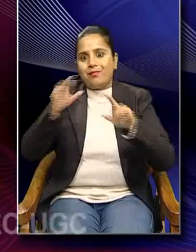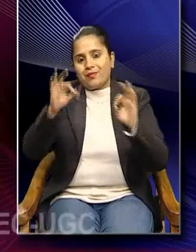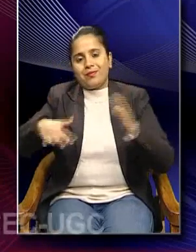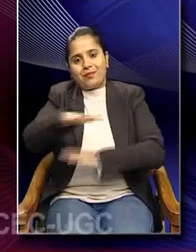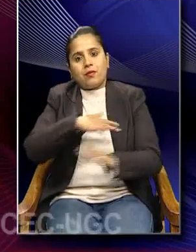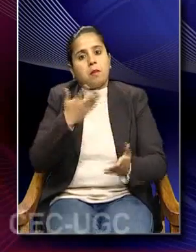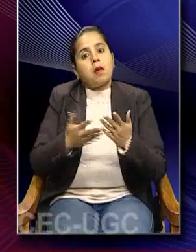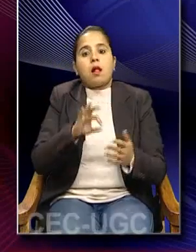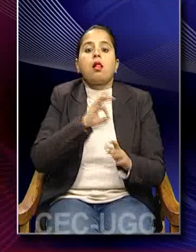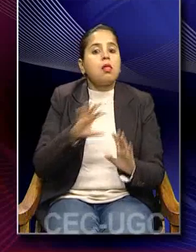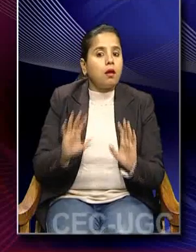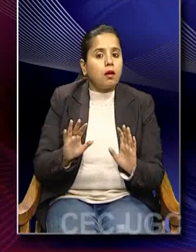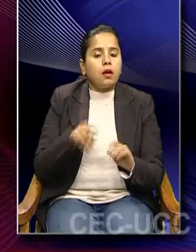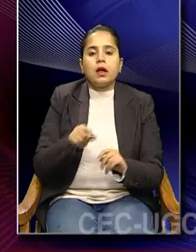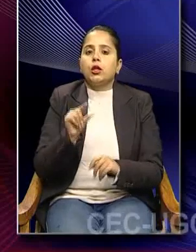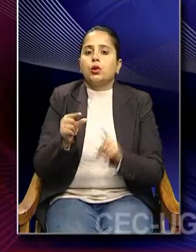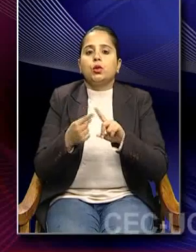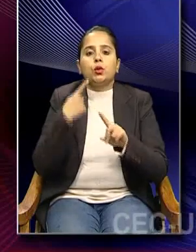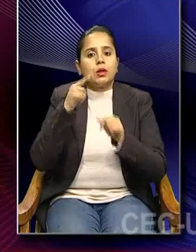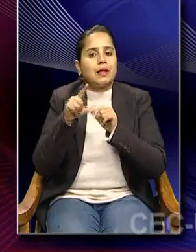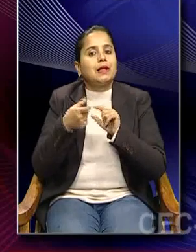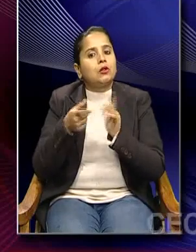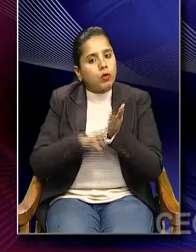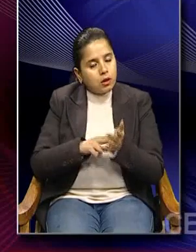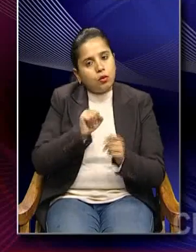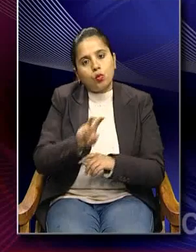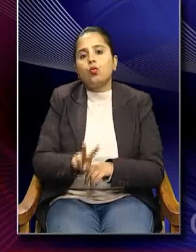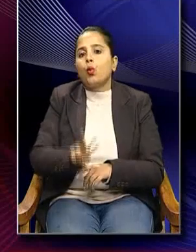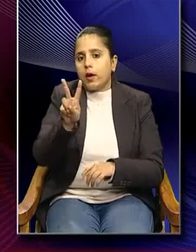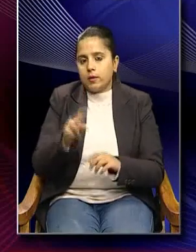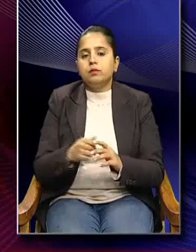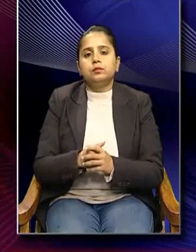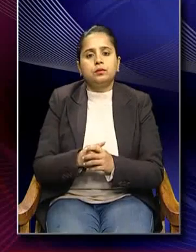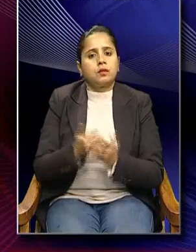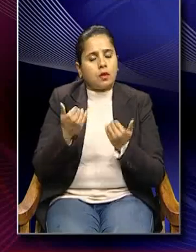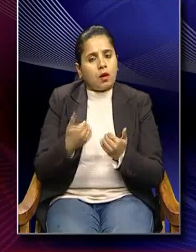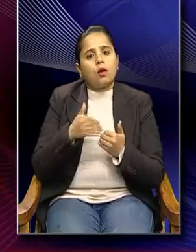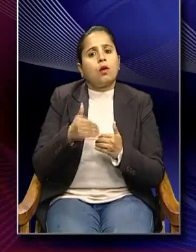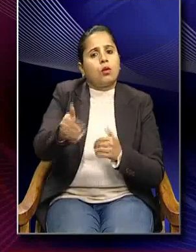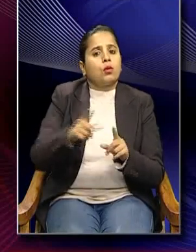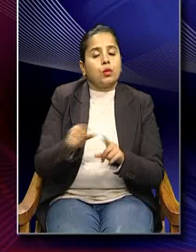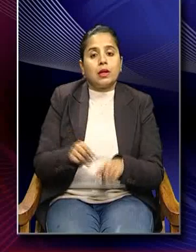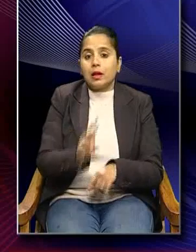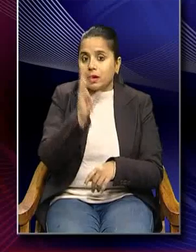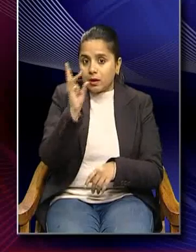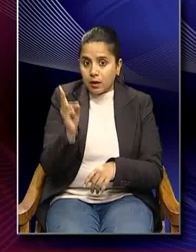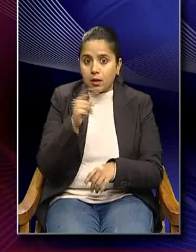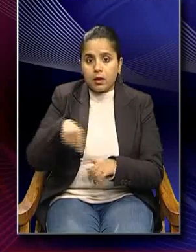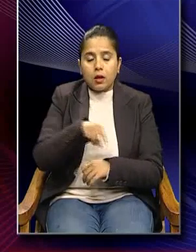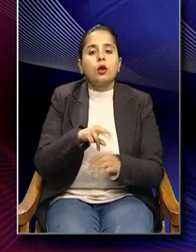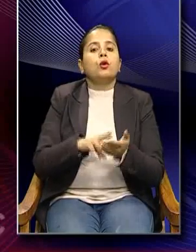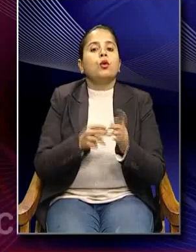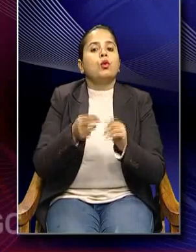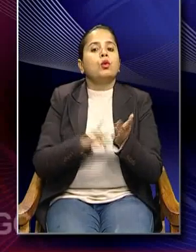is again a utilitarian value. Now we move on to the third type of notion